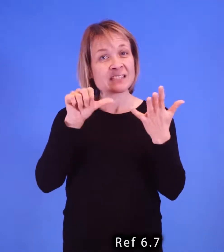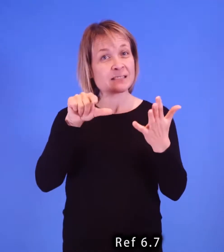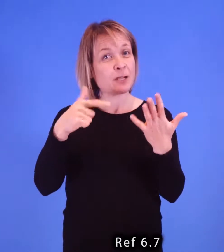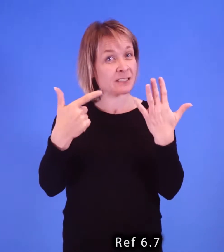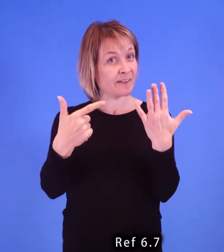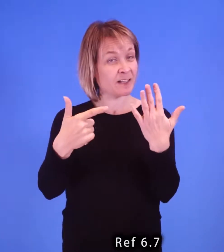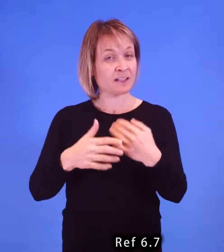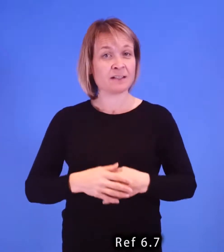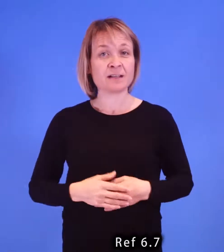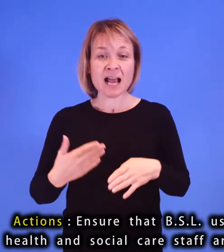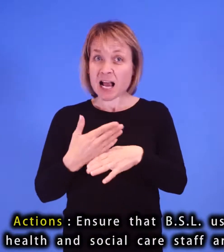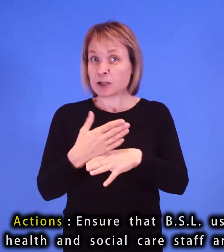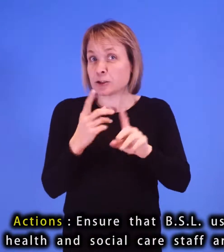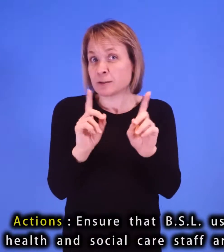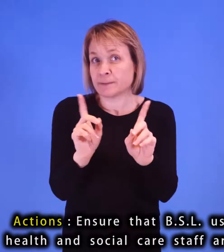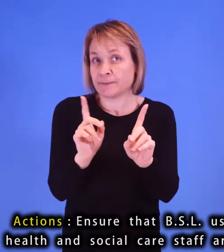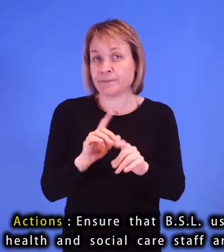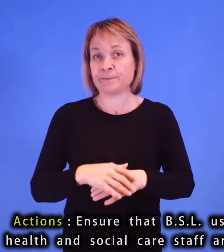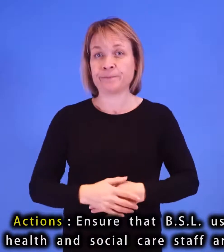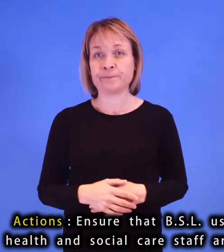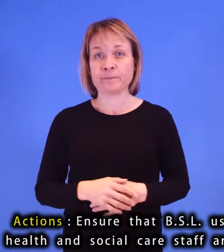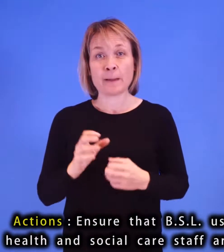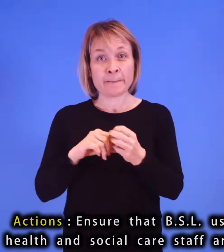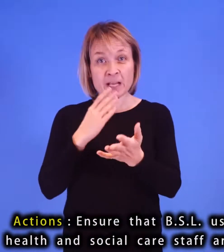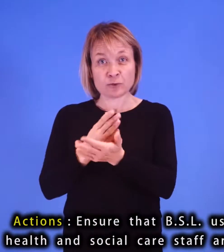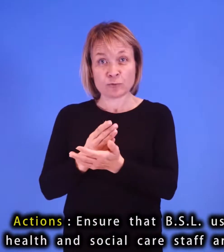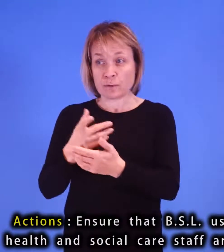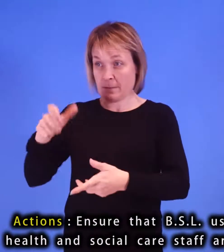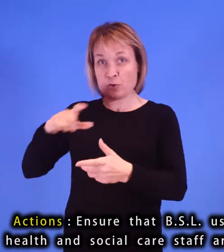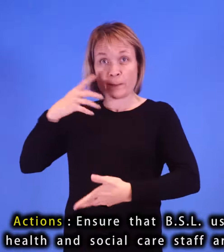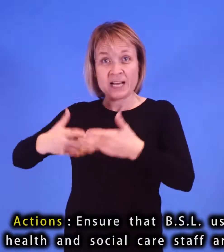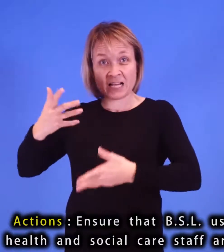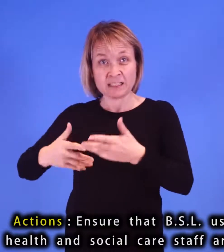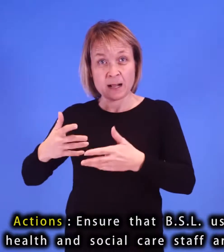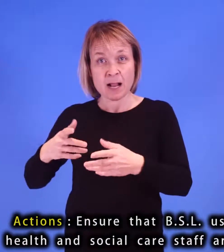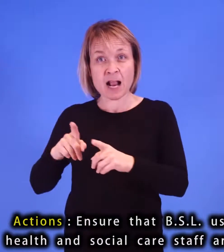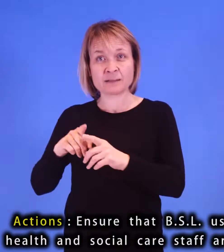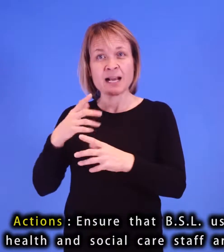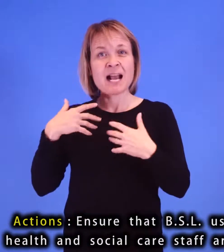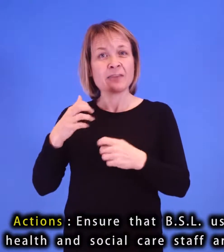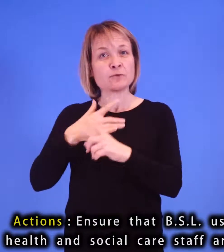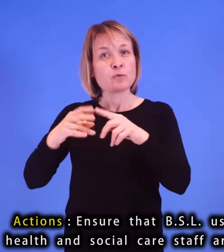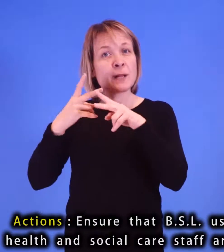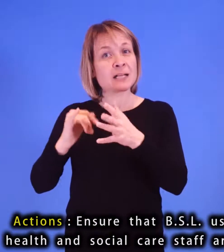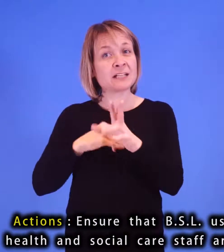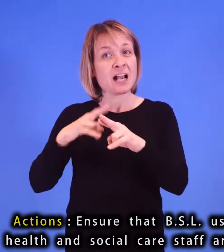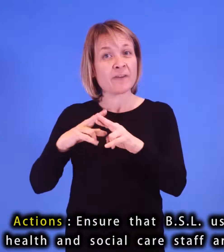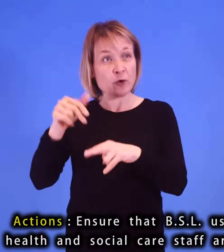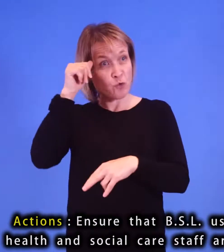Reference 6.7. Actions. Ensure that BSL users and health and social care staff